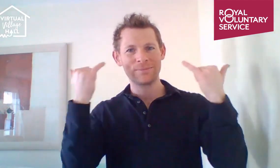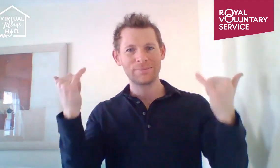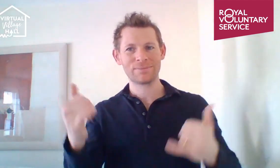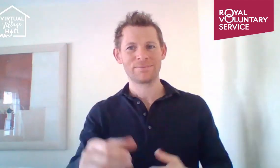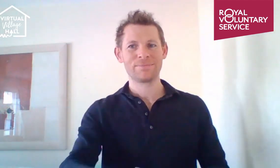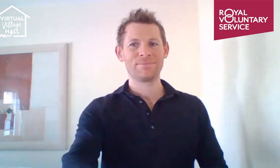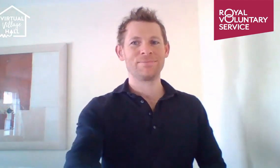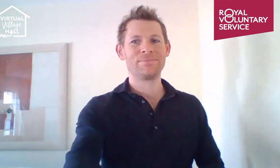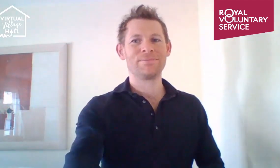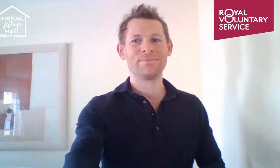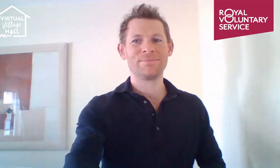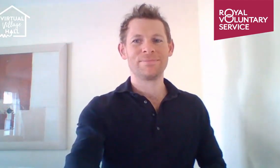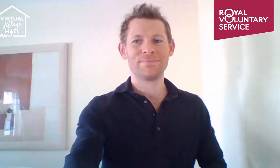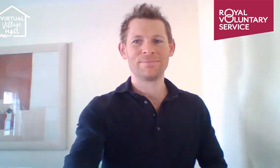celebrate.